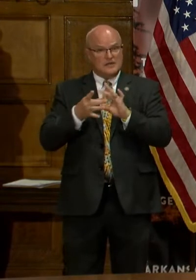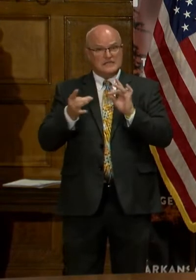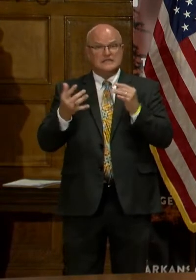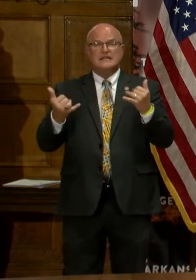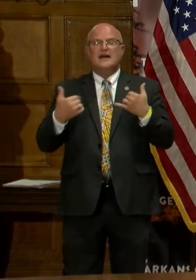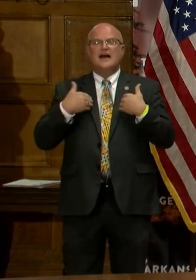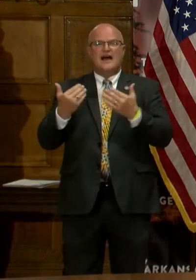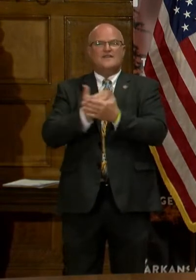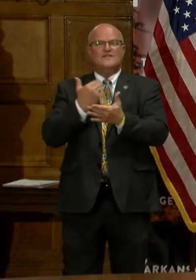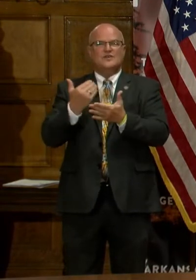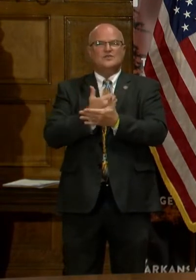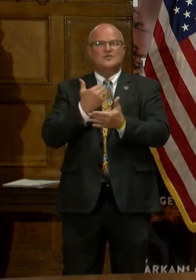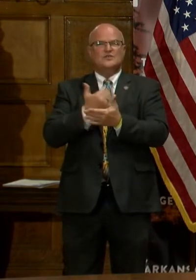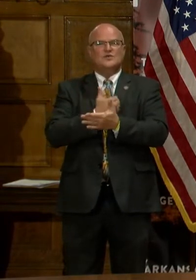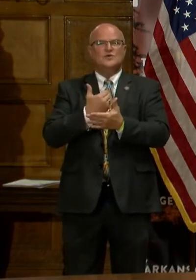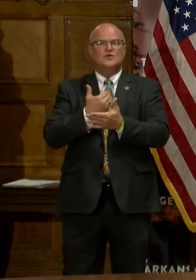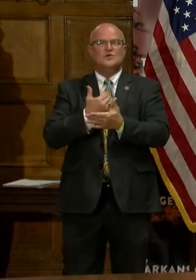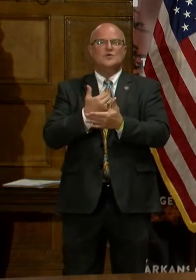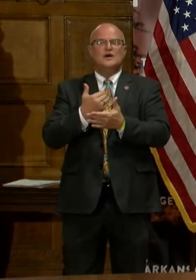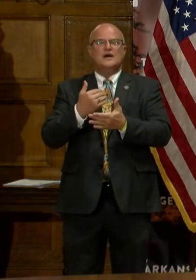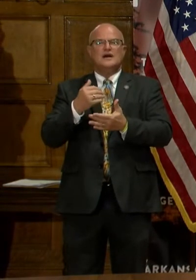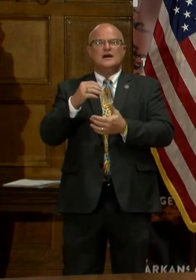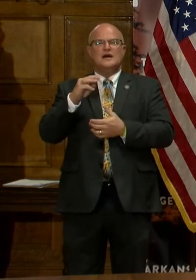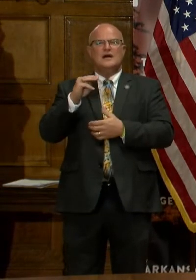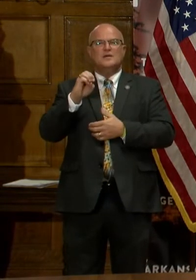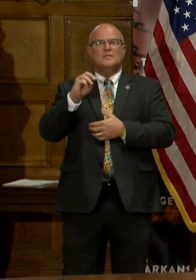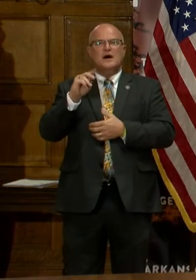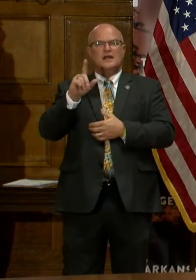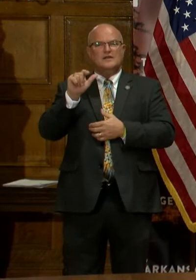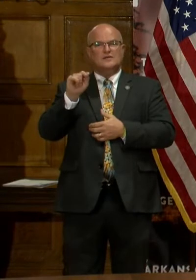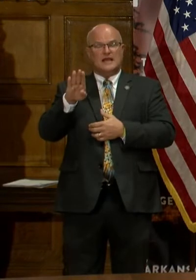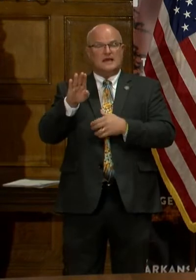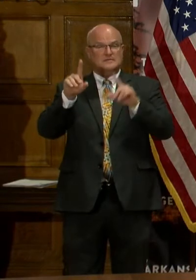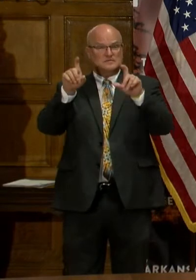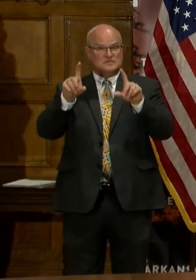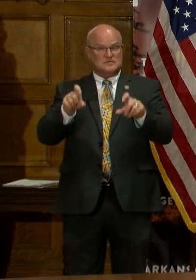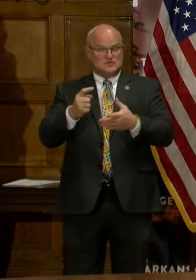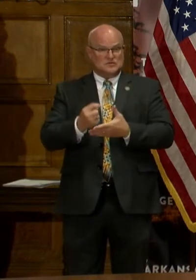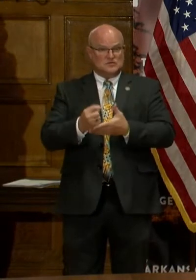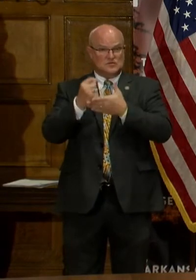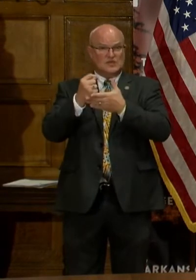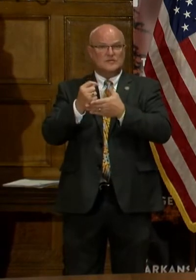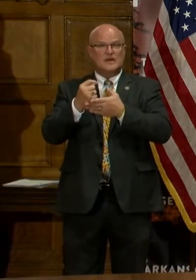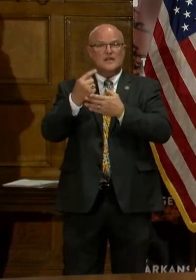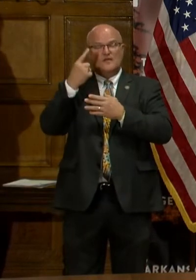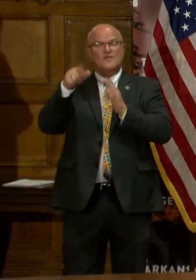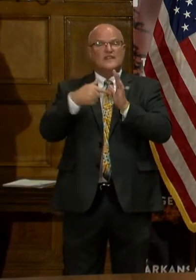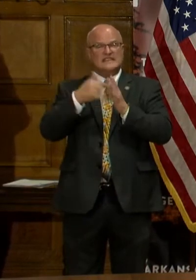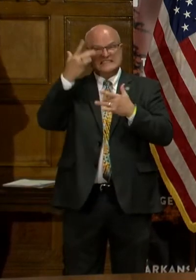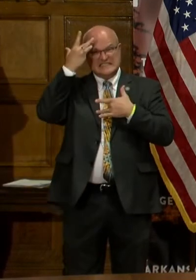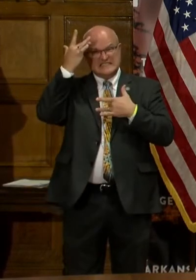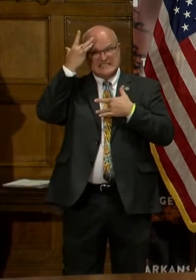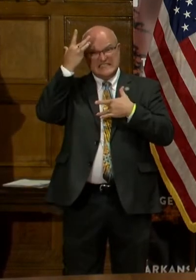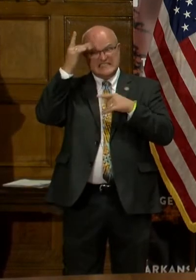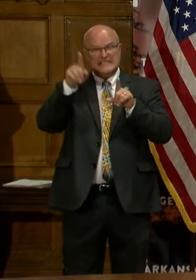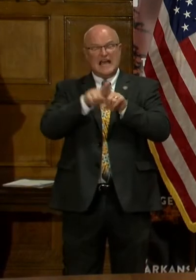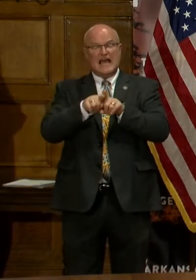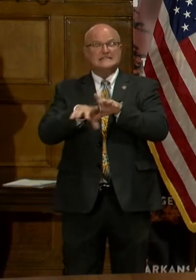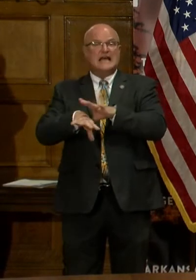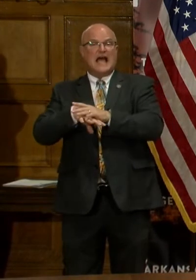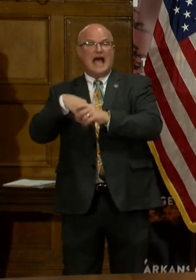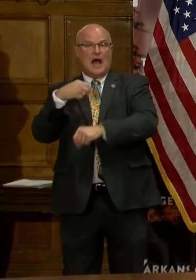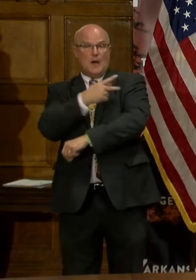now a new monoclonal antibody that can be used for treatment of this disease as an